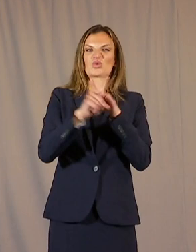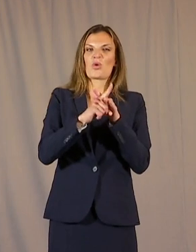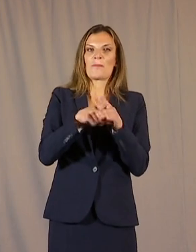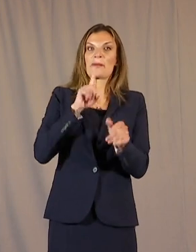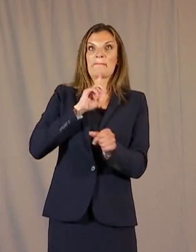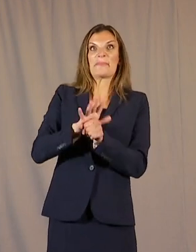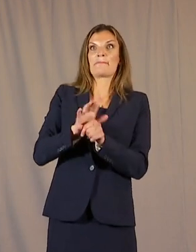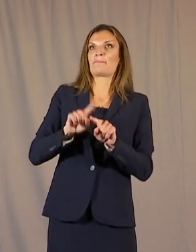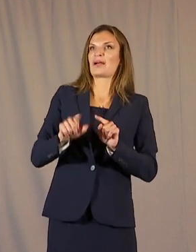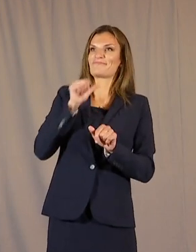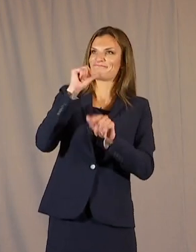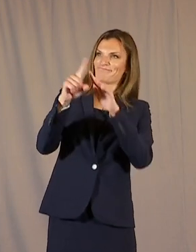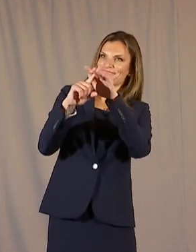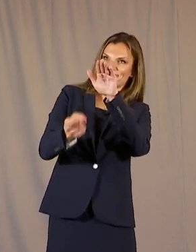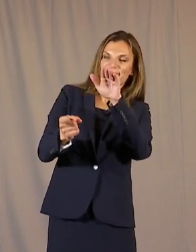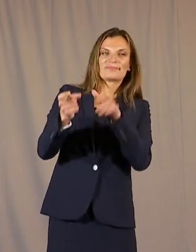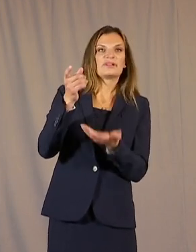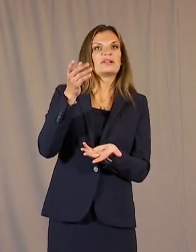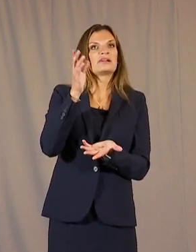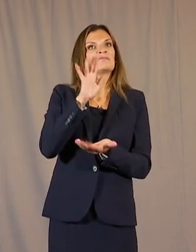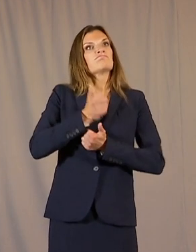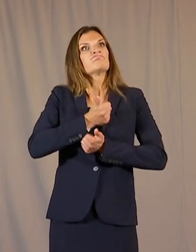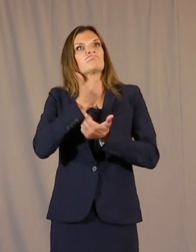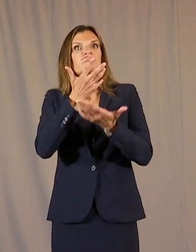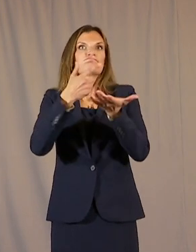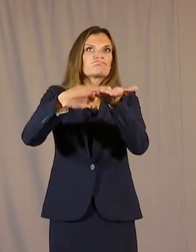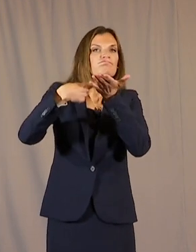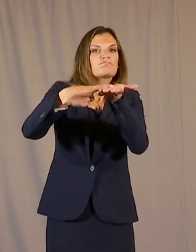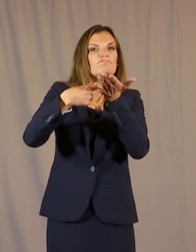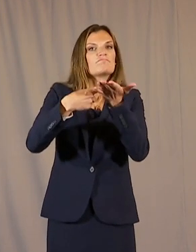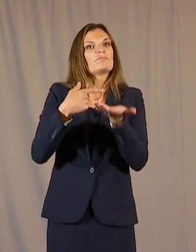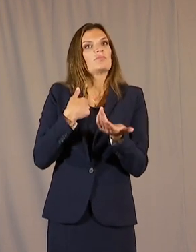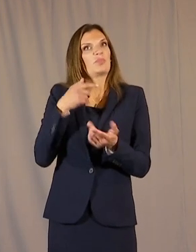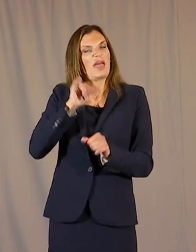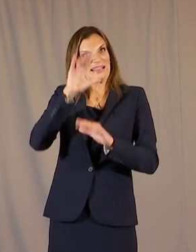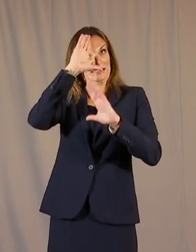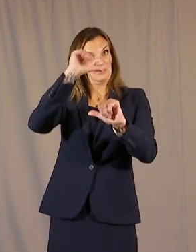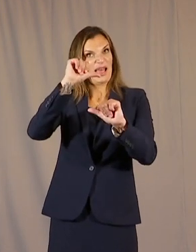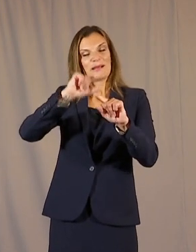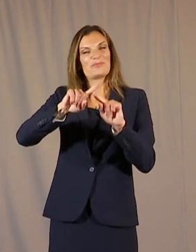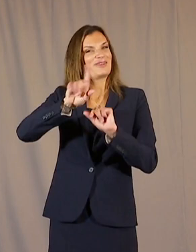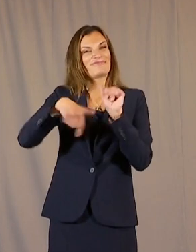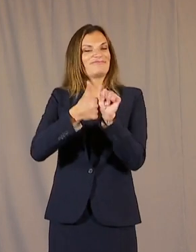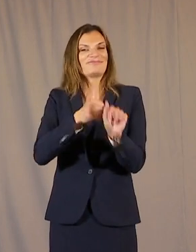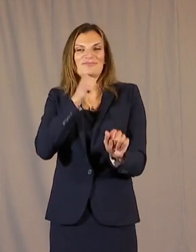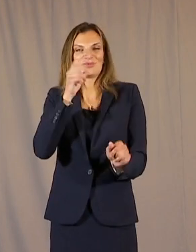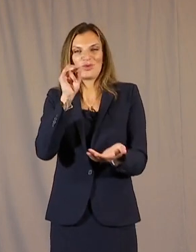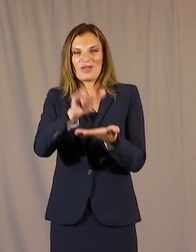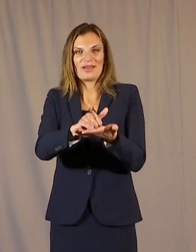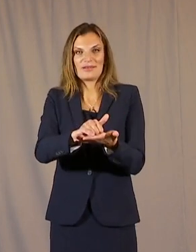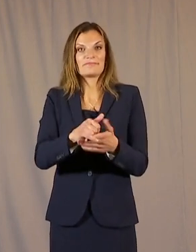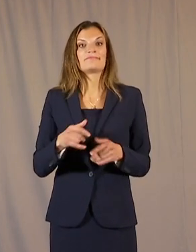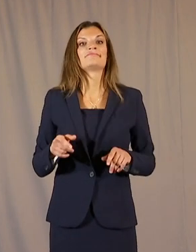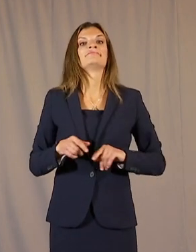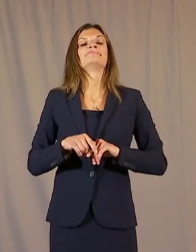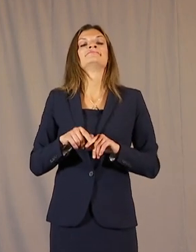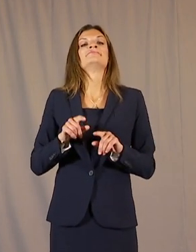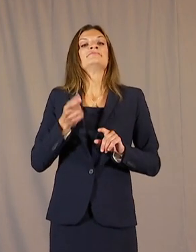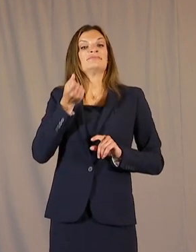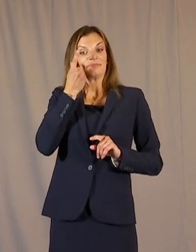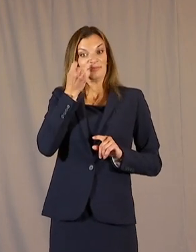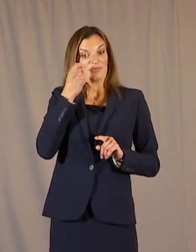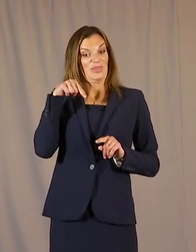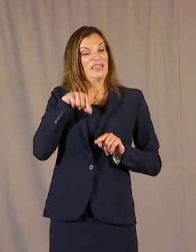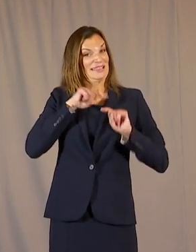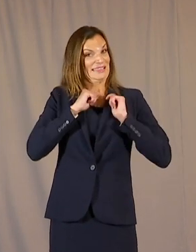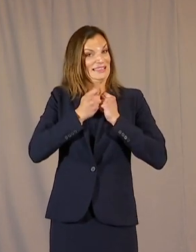They don't come to weigh in on the problem like you would hope that they would. But despite that, our team, the team that did